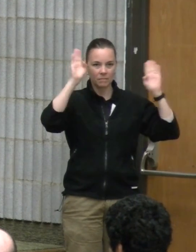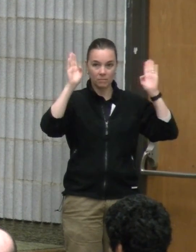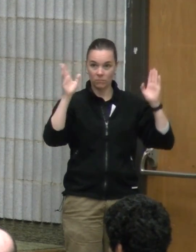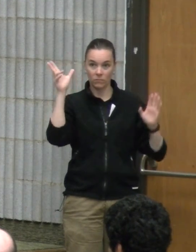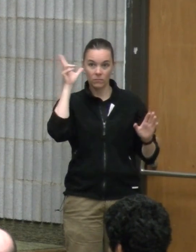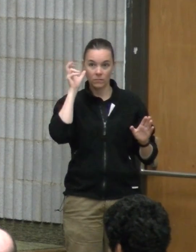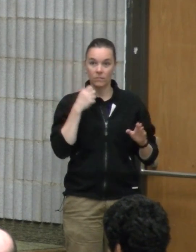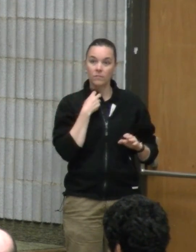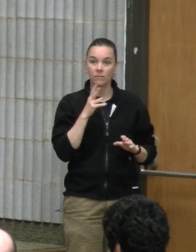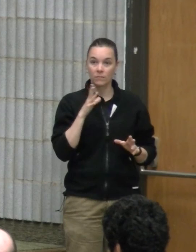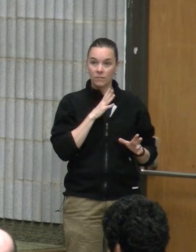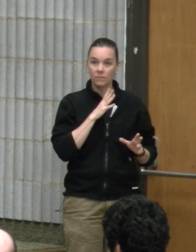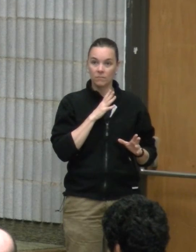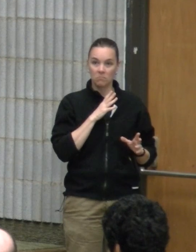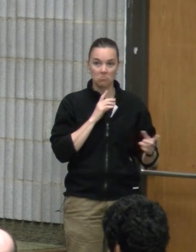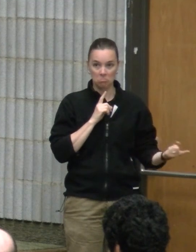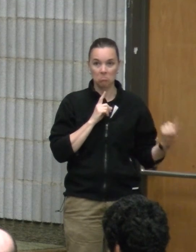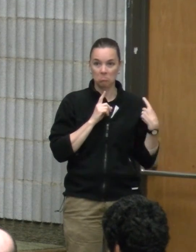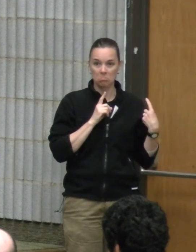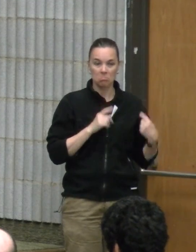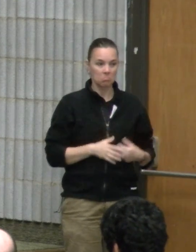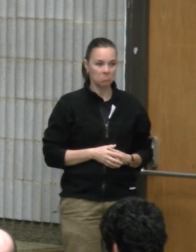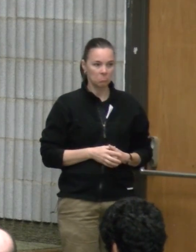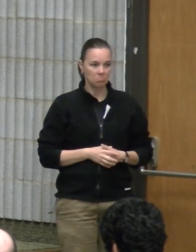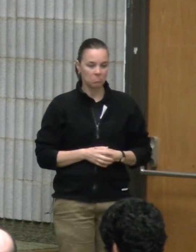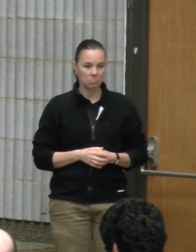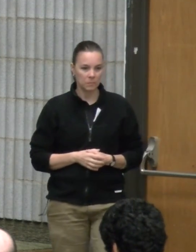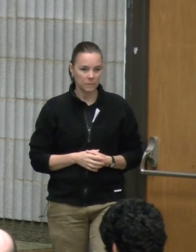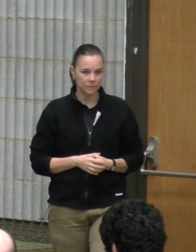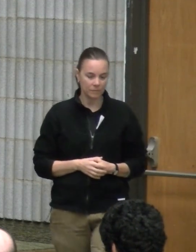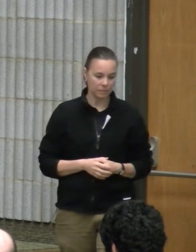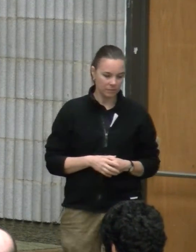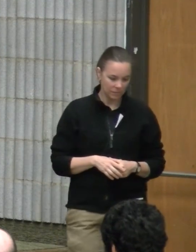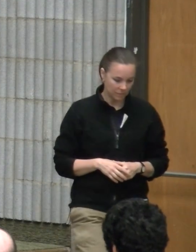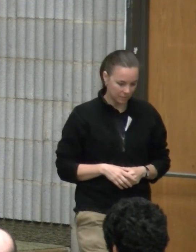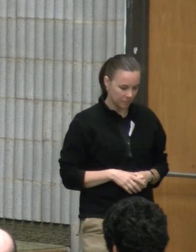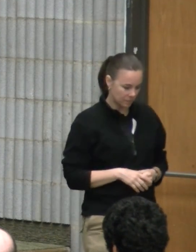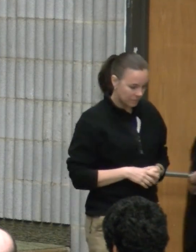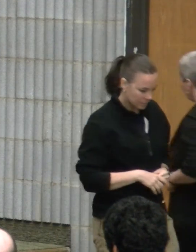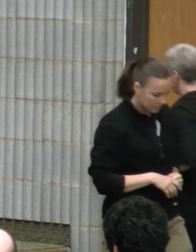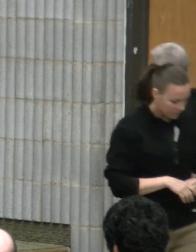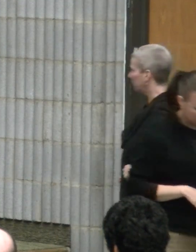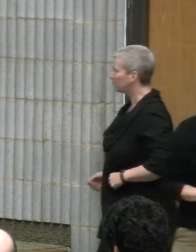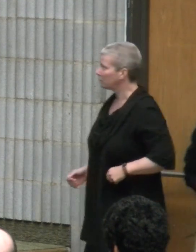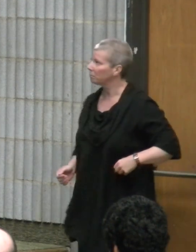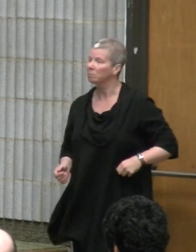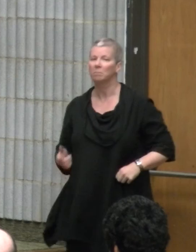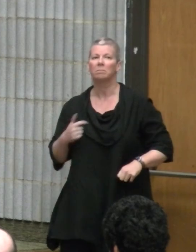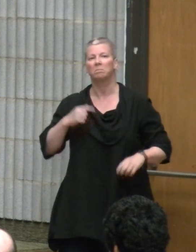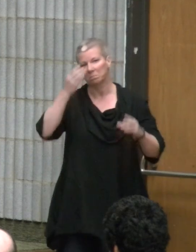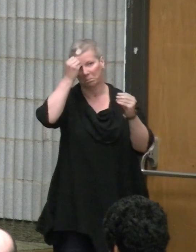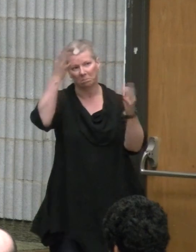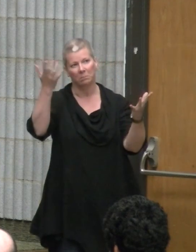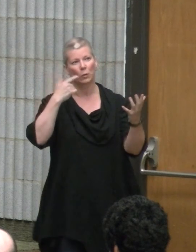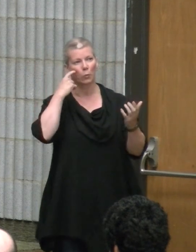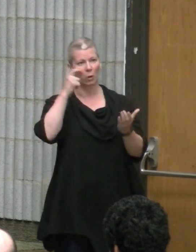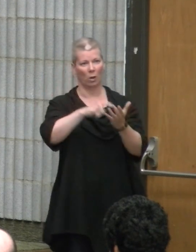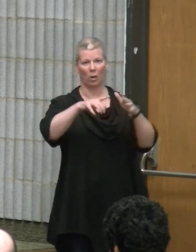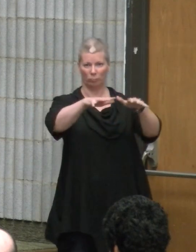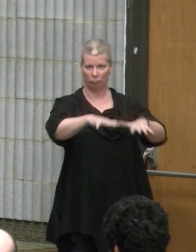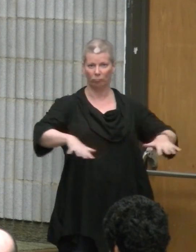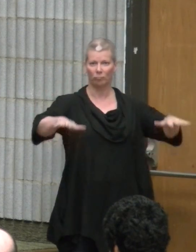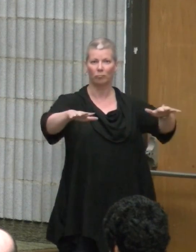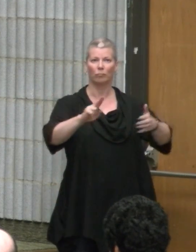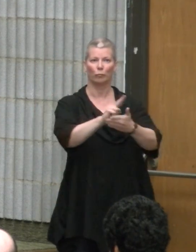me? Fantastic. Okay. I'd just like to acknowledge that the University of Toronto is situated